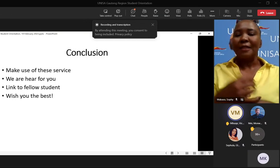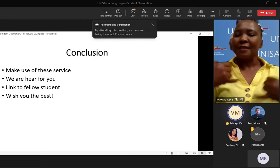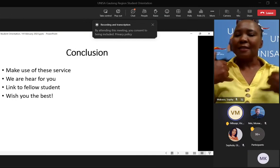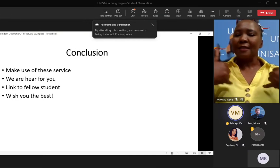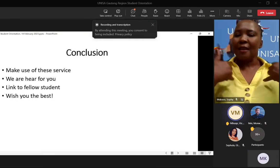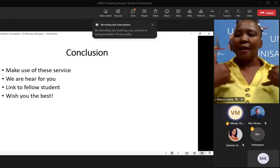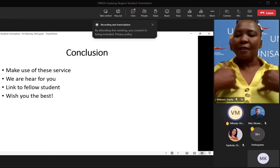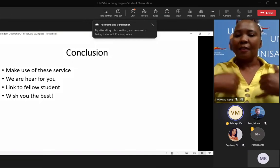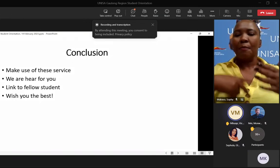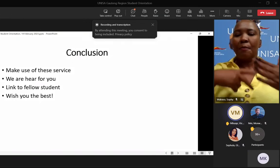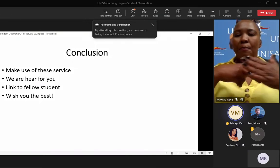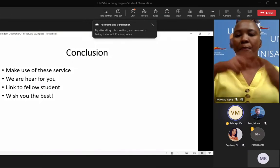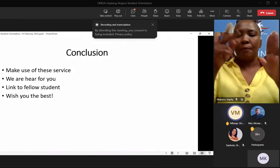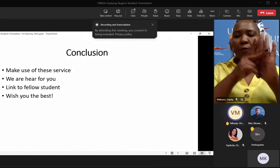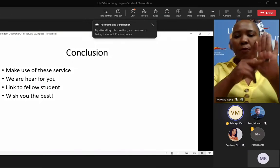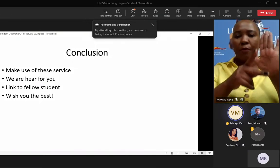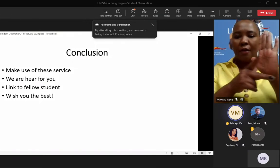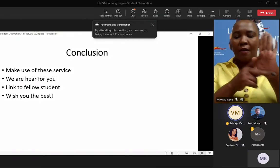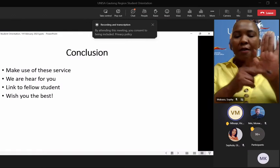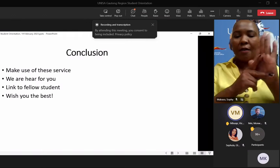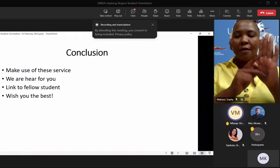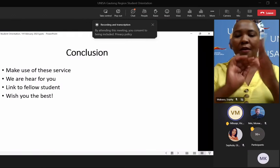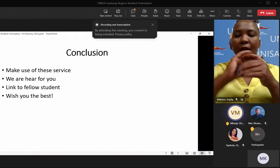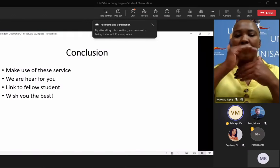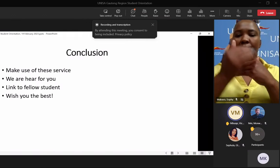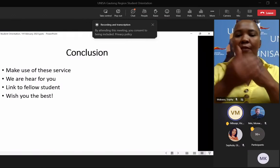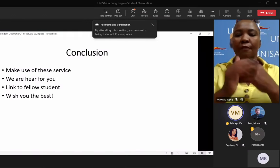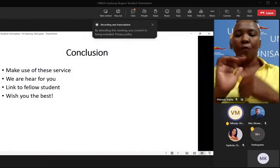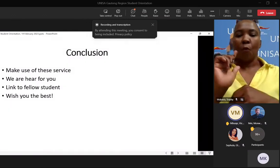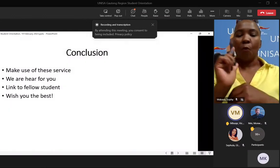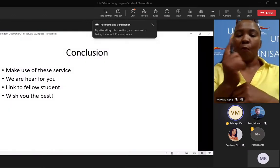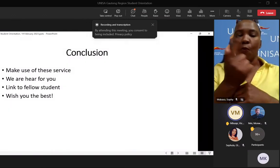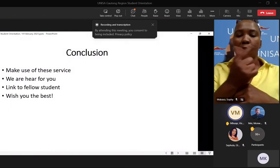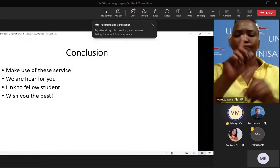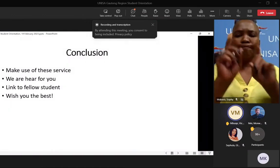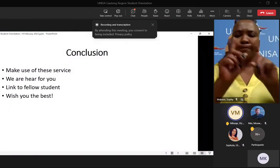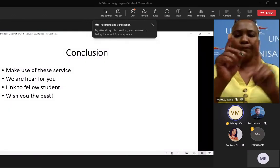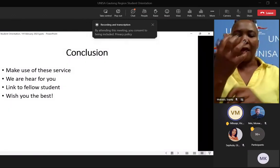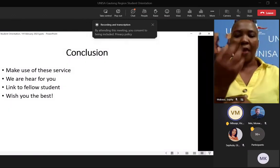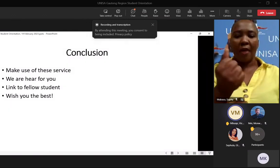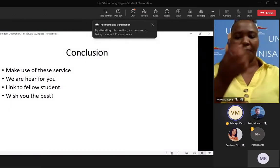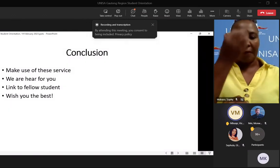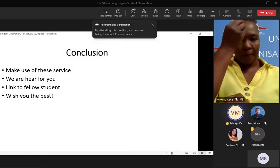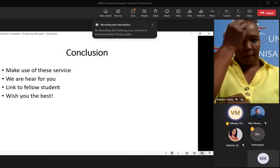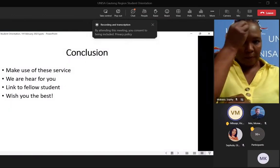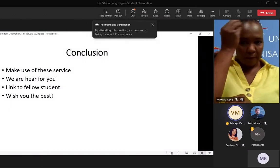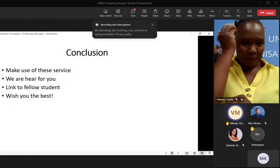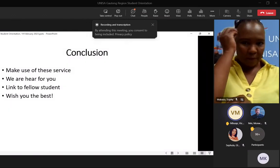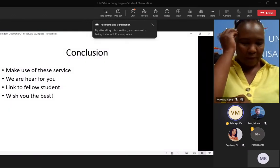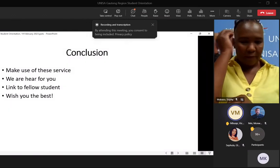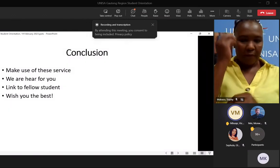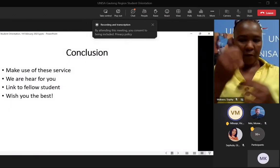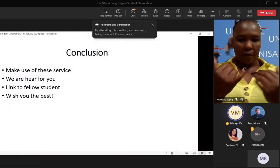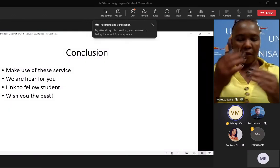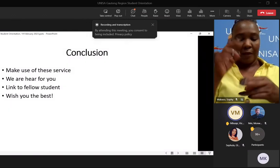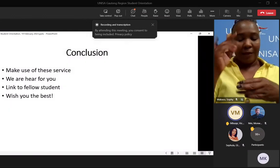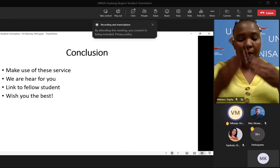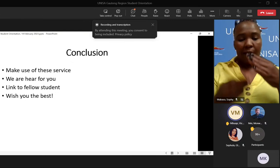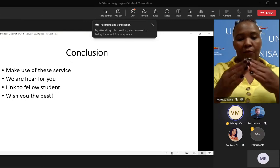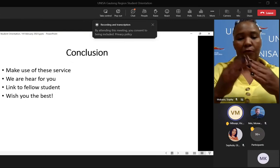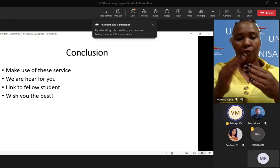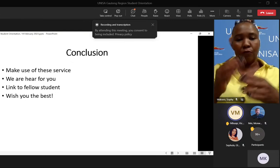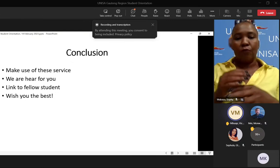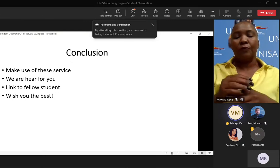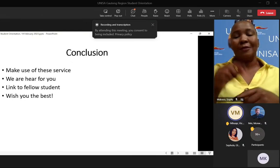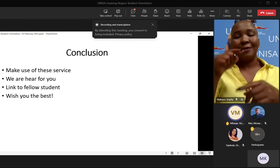probably all the questions that you already have in mind but at the end of the session we will open the session for